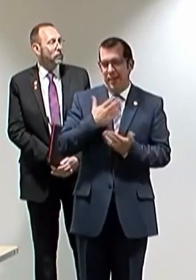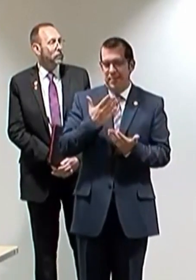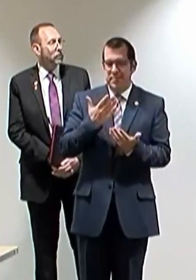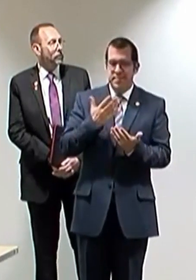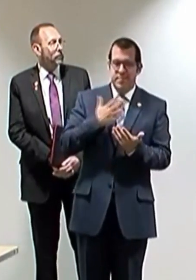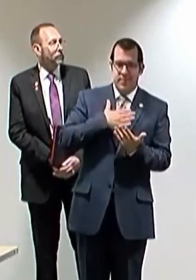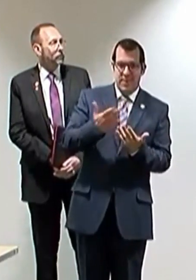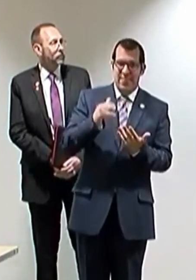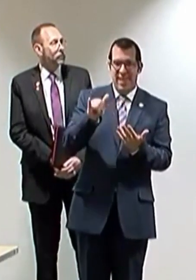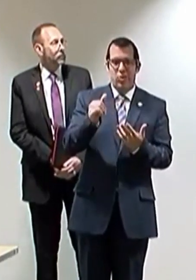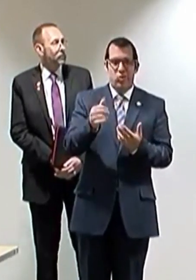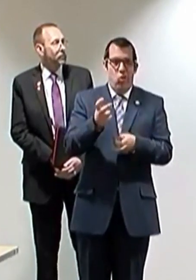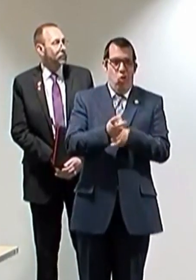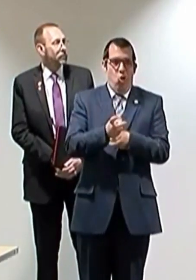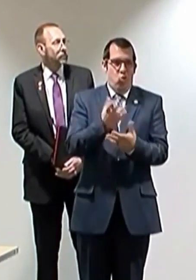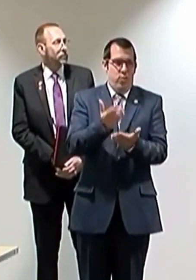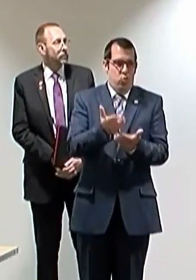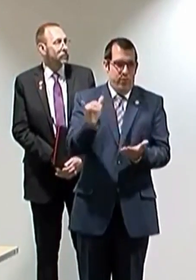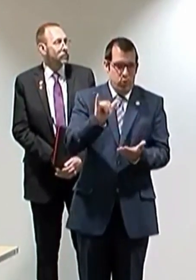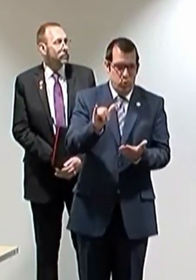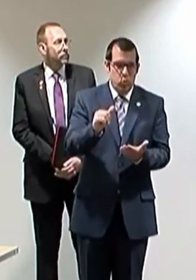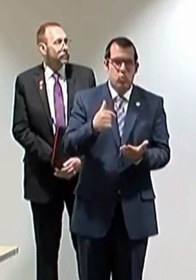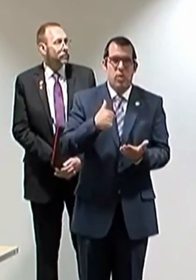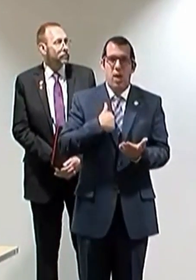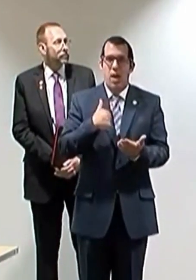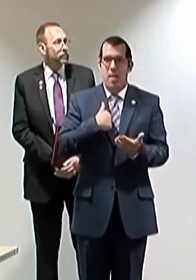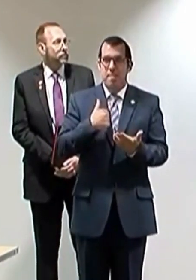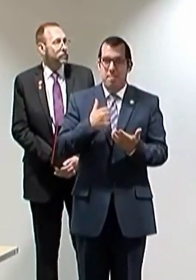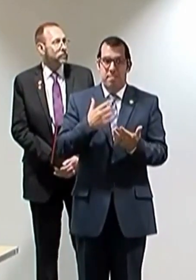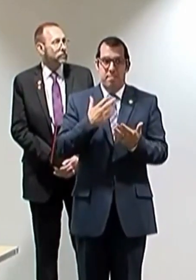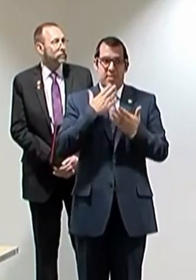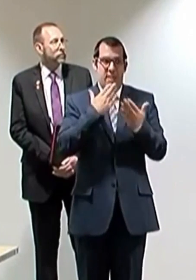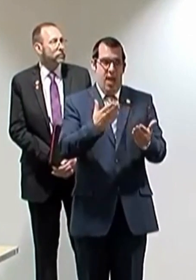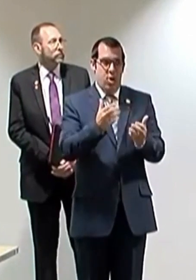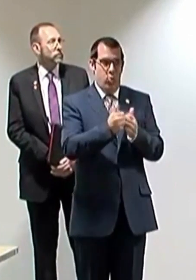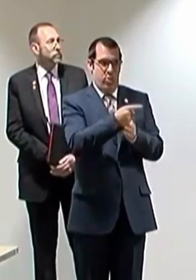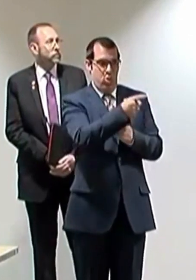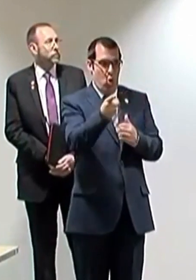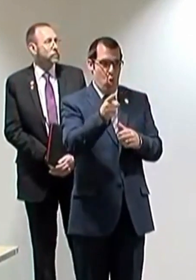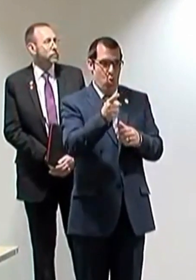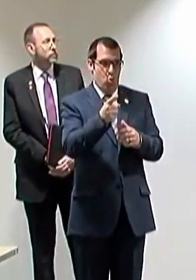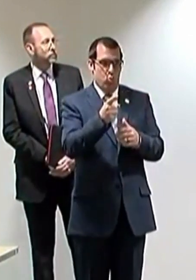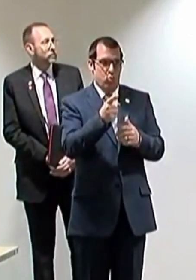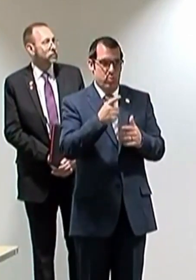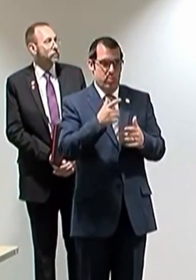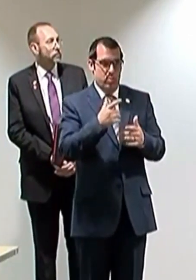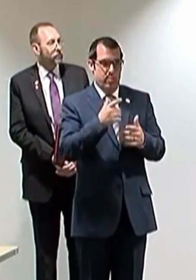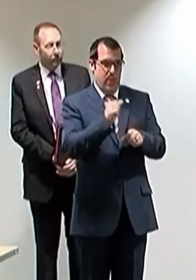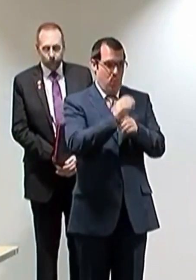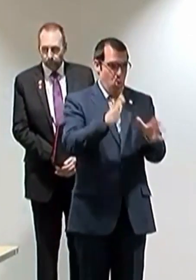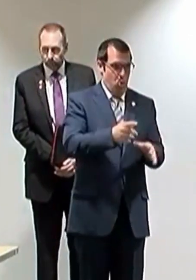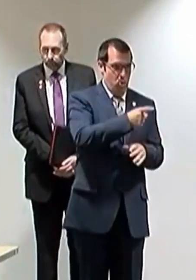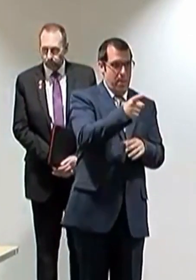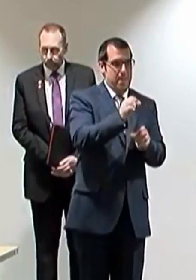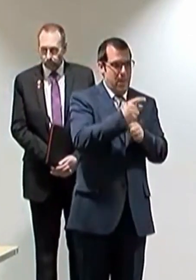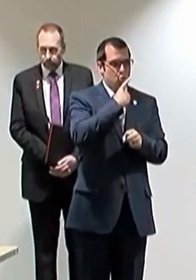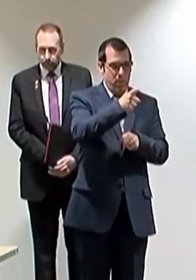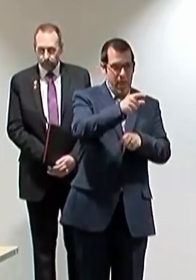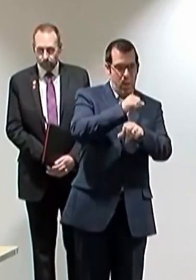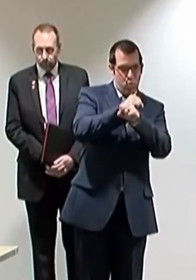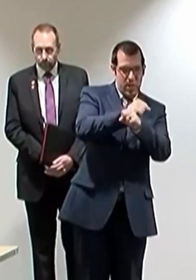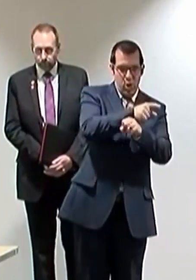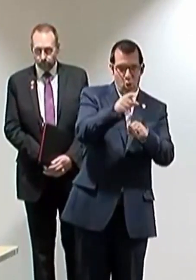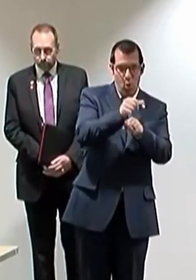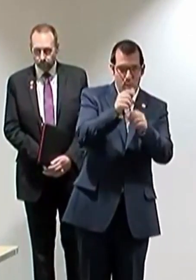prove. And so I am delighted with those employers that have made sure that they protect the